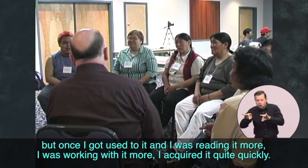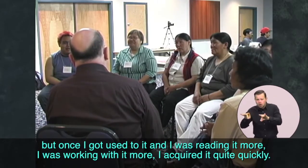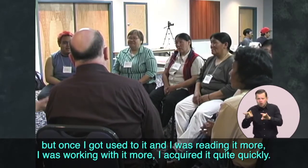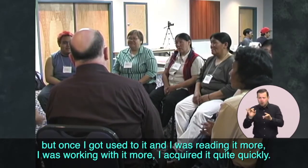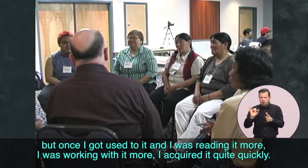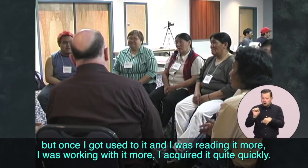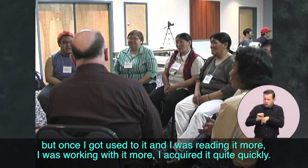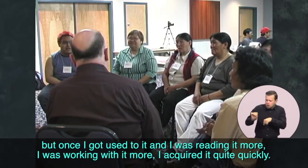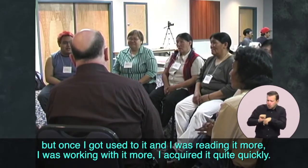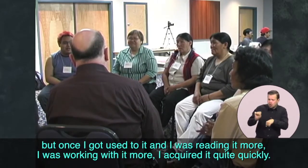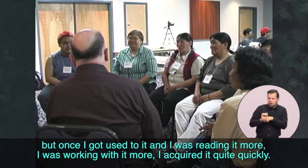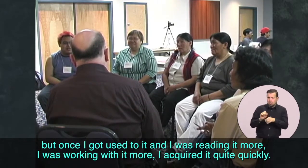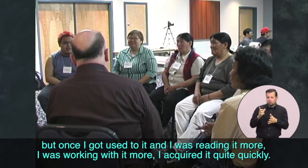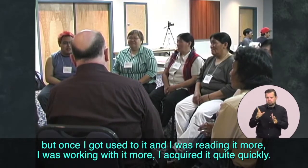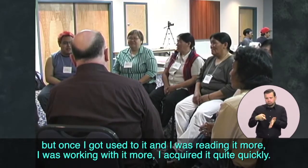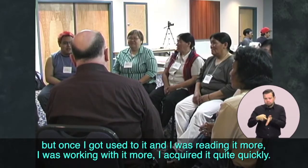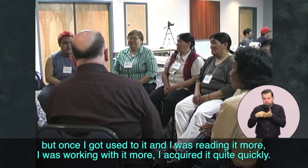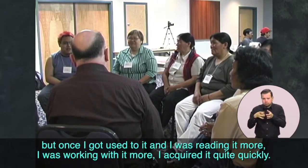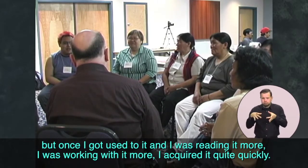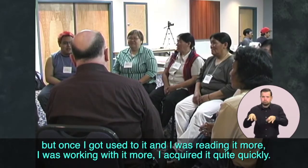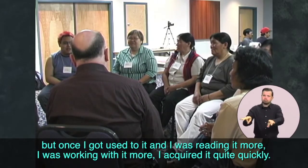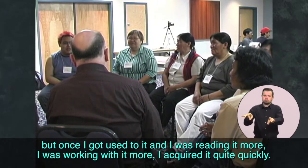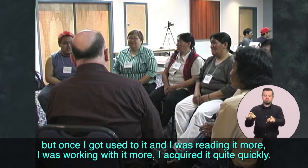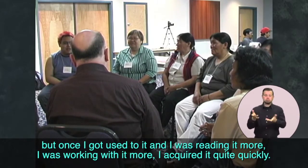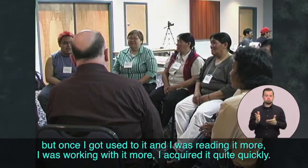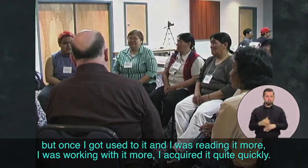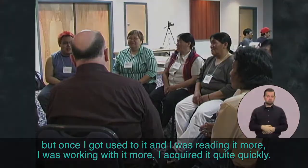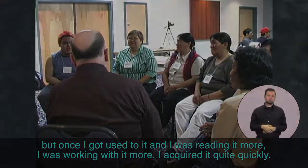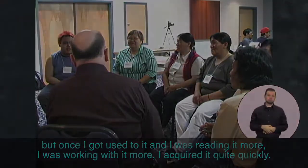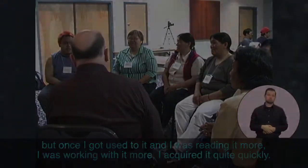with it more, I acquired it quite quickly.